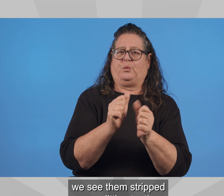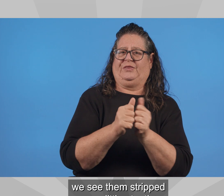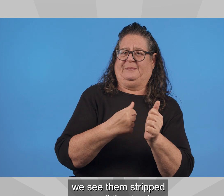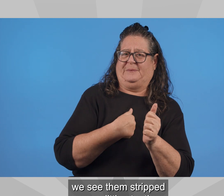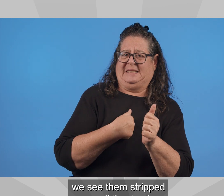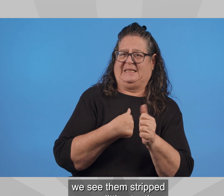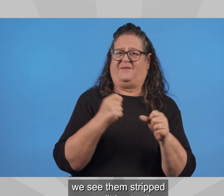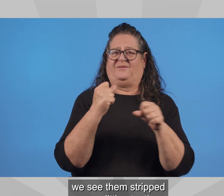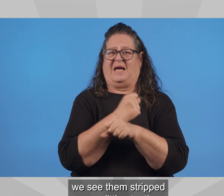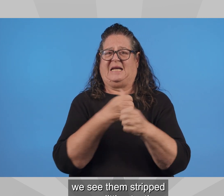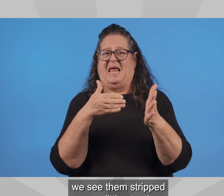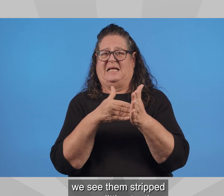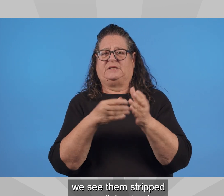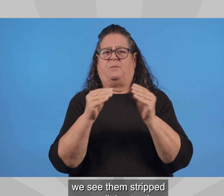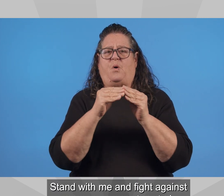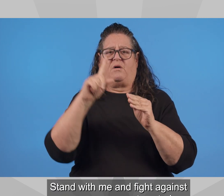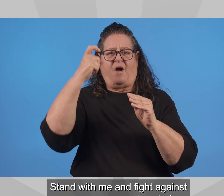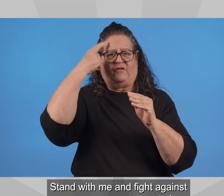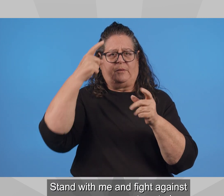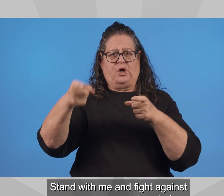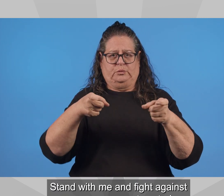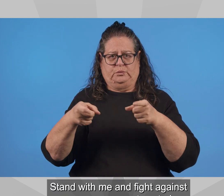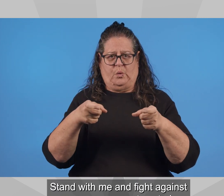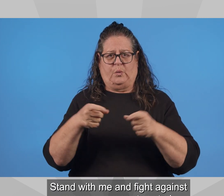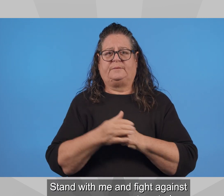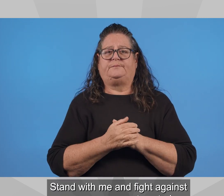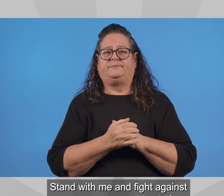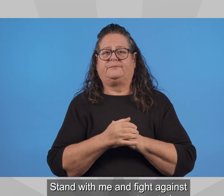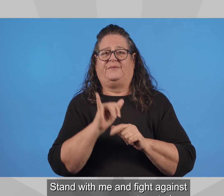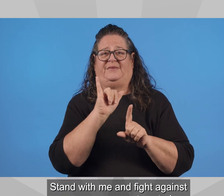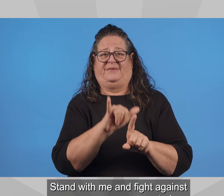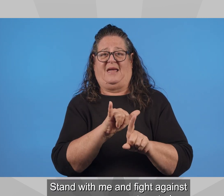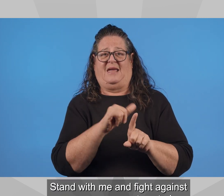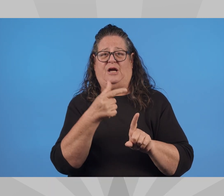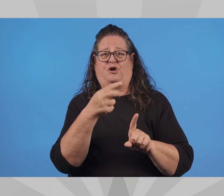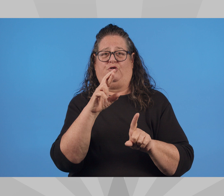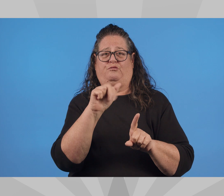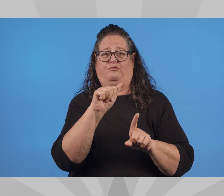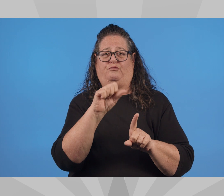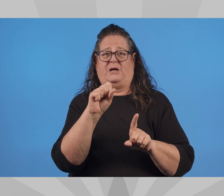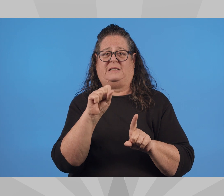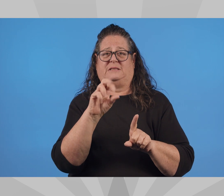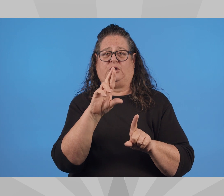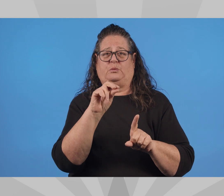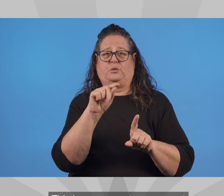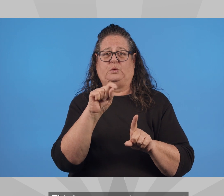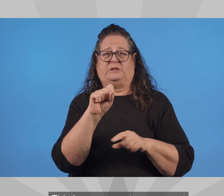away a little at a time. Stand with me and fight against more government control. This is a